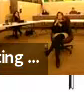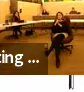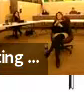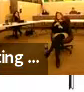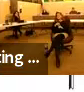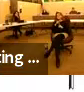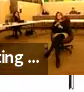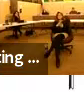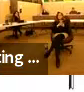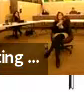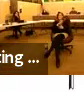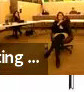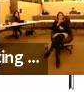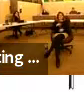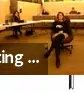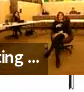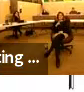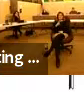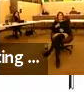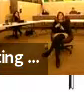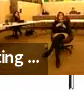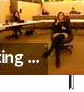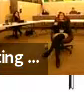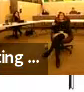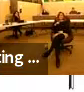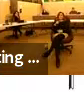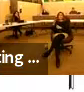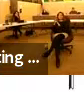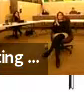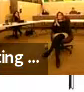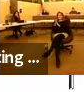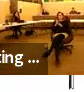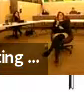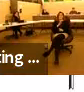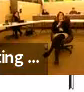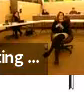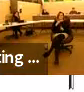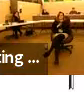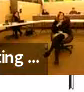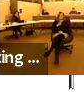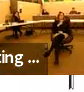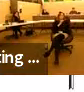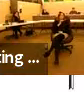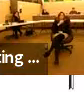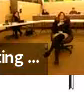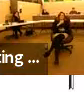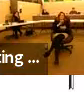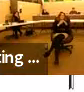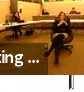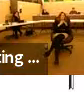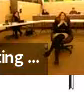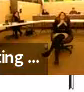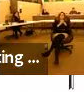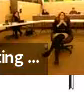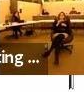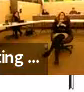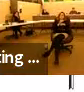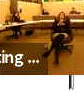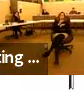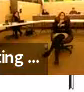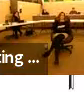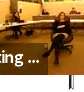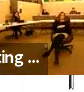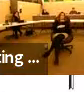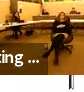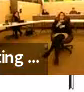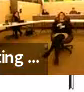answers were not from their traffic report. They were from our town consultant's traffic report. So that's what I was actually reporting, what our town consultant